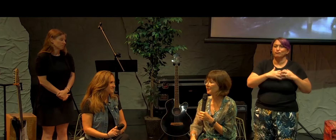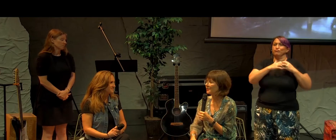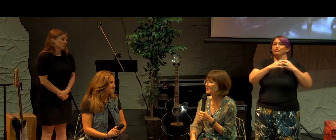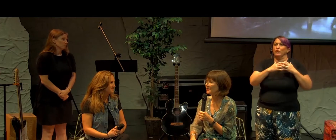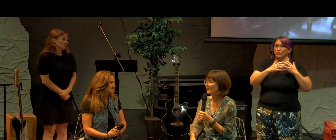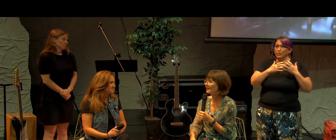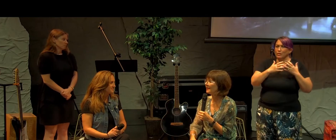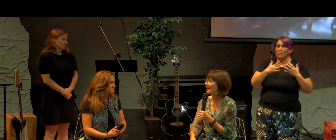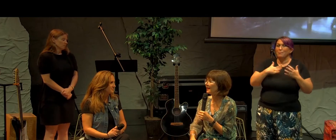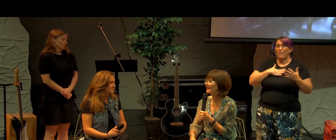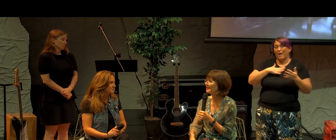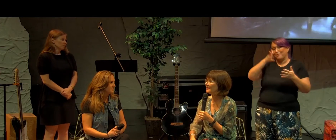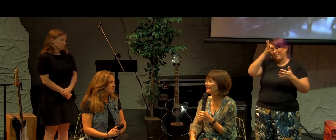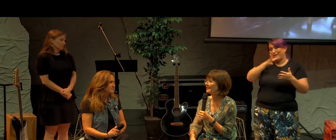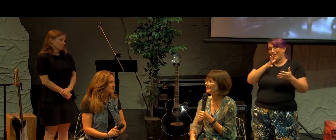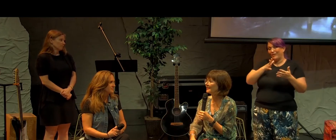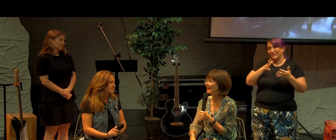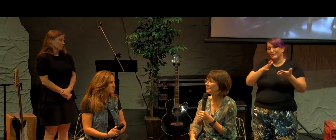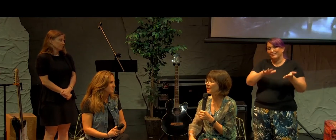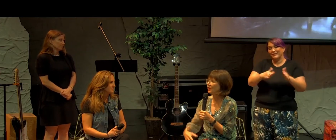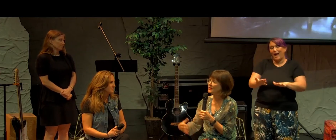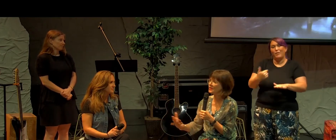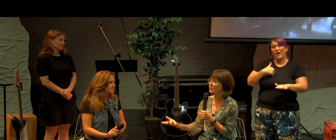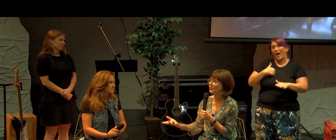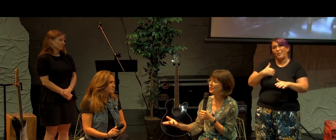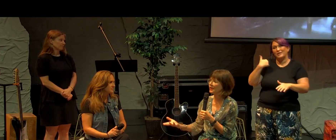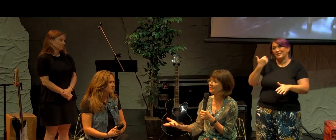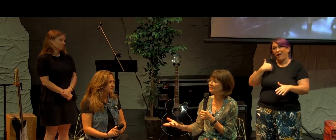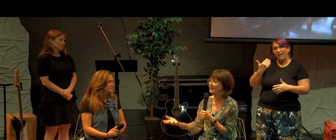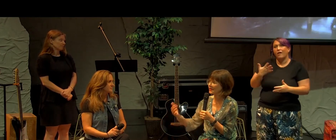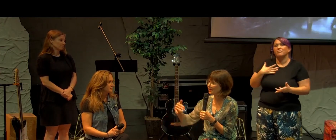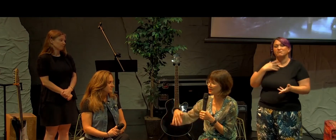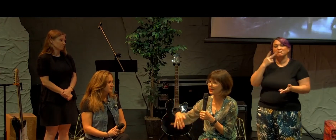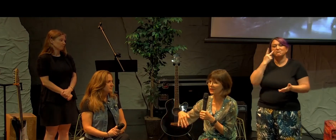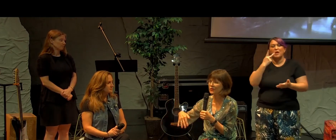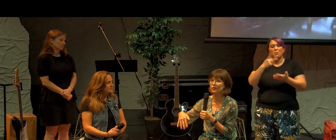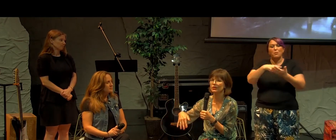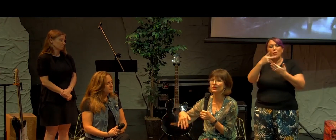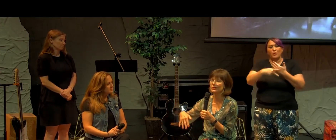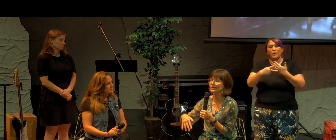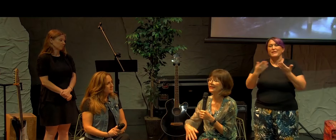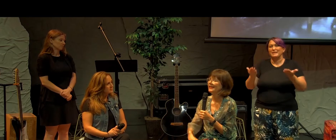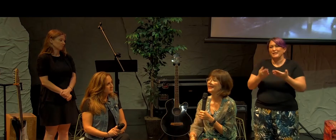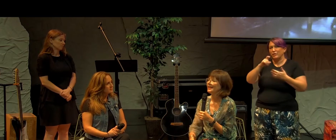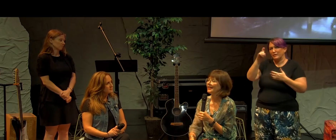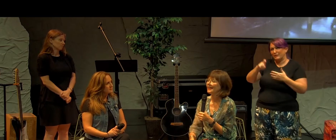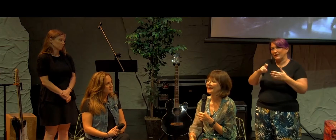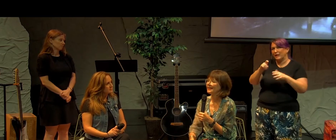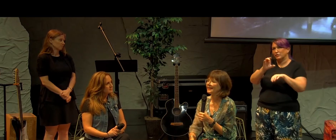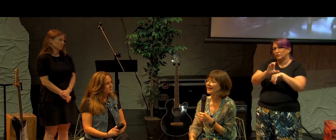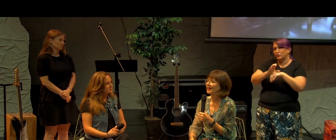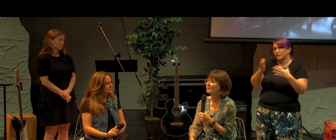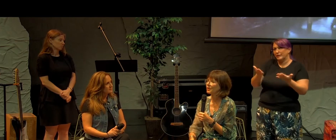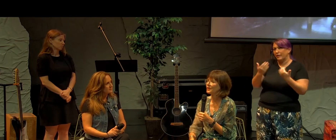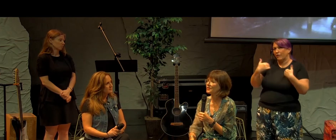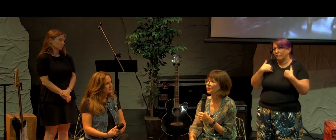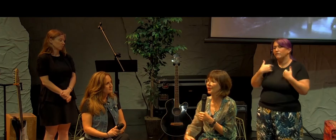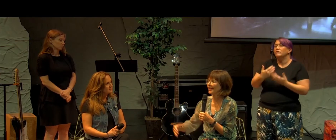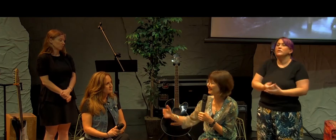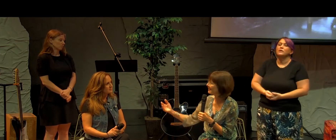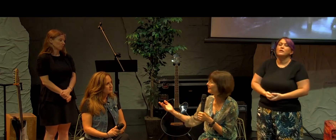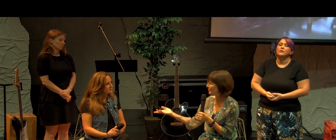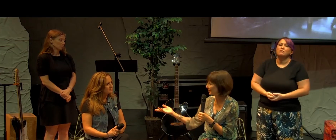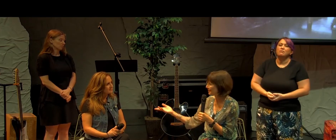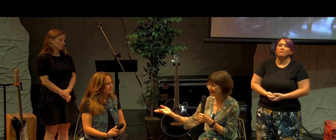died when I was young, and I came across this program. It's here in the Texas churches, and I came across it